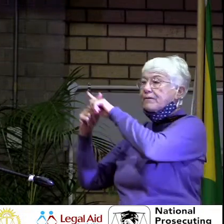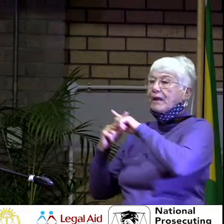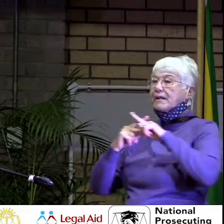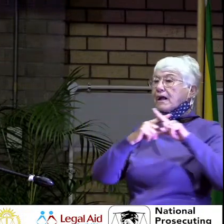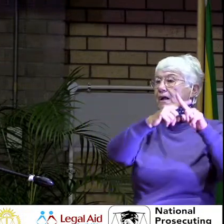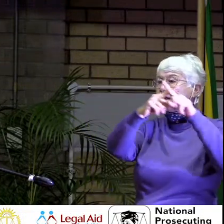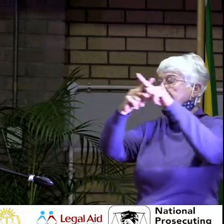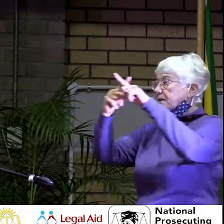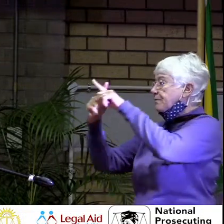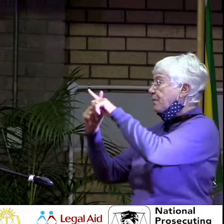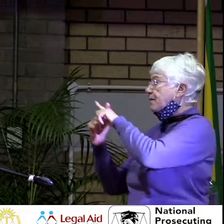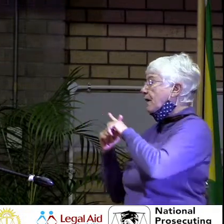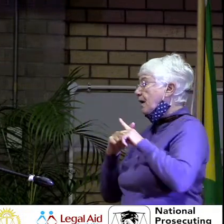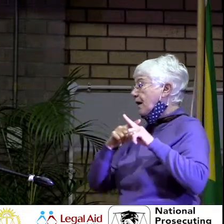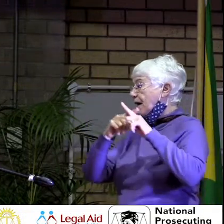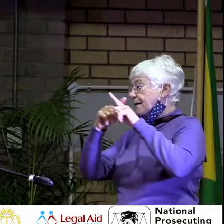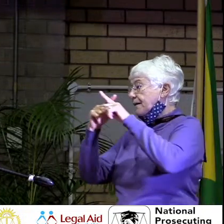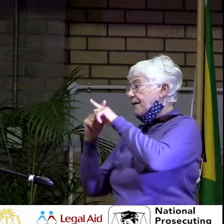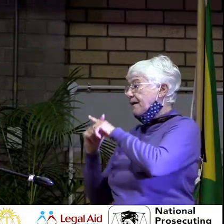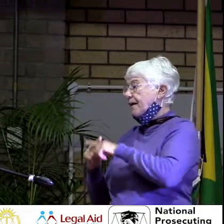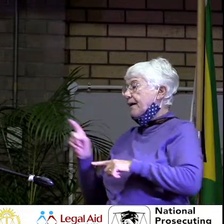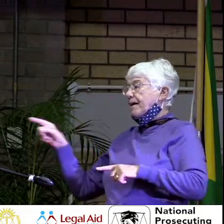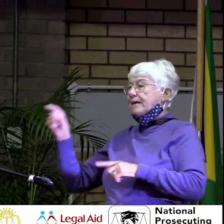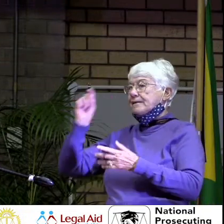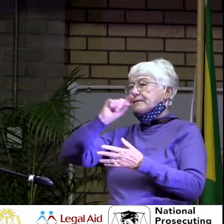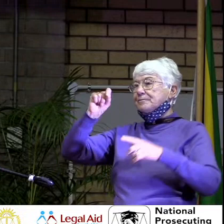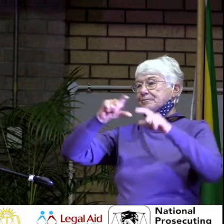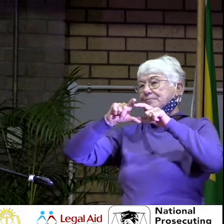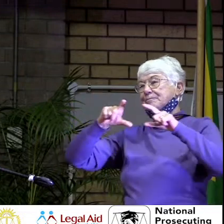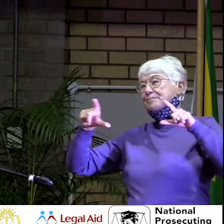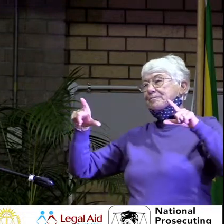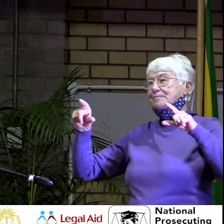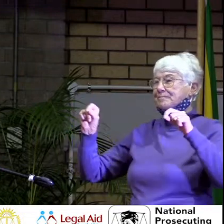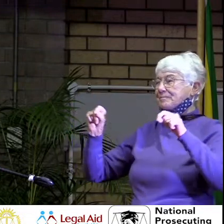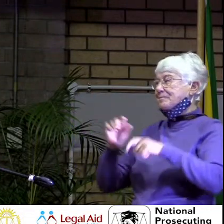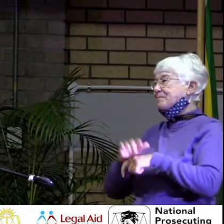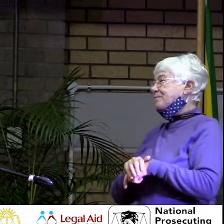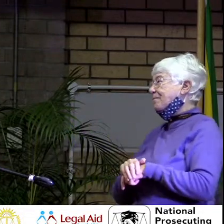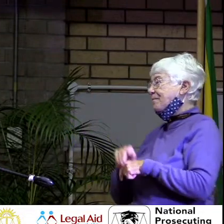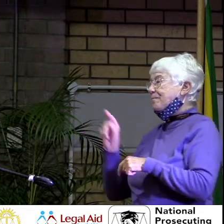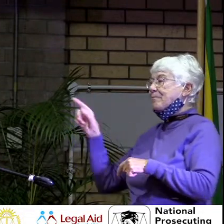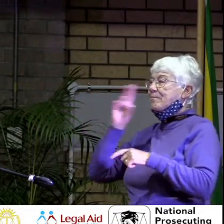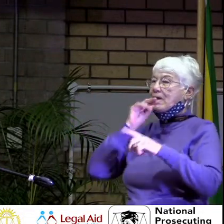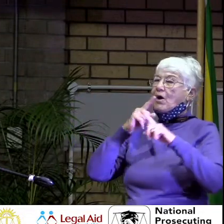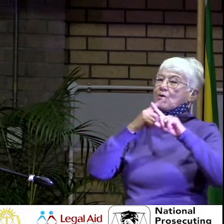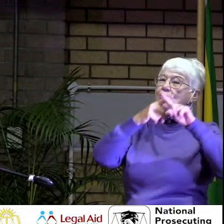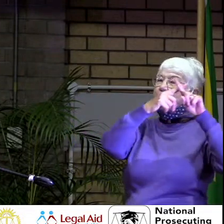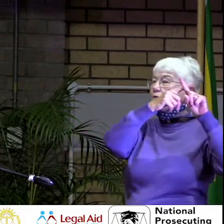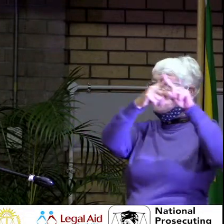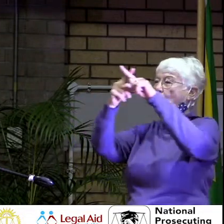ndweba yokuba sinabantu namhlanje abadala indima ngendima